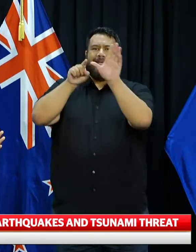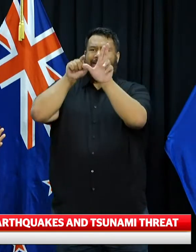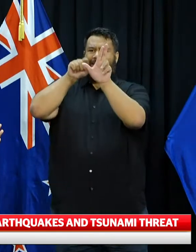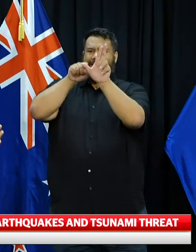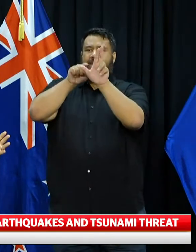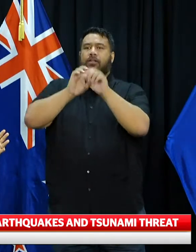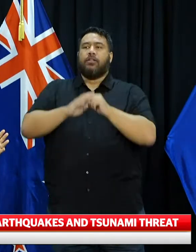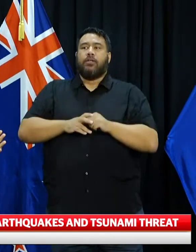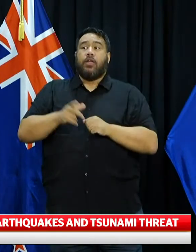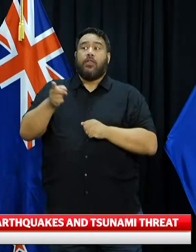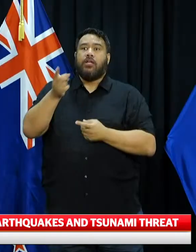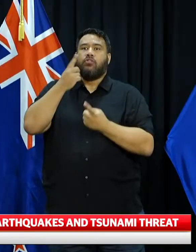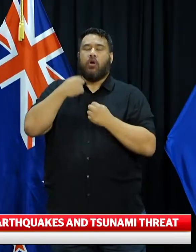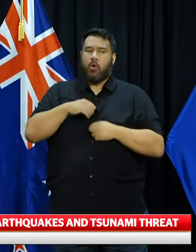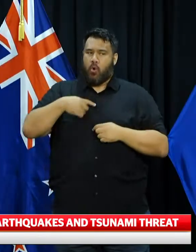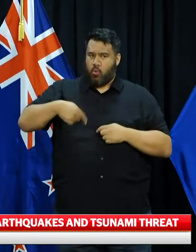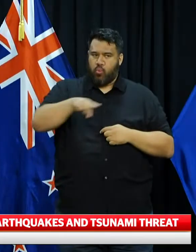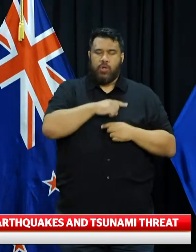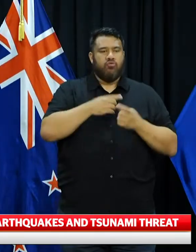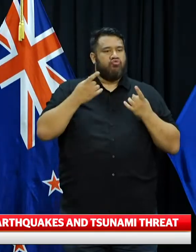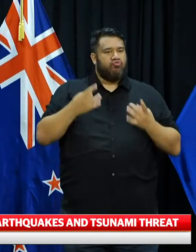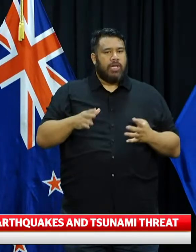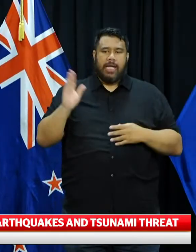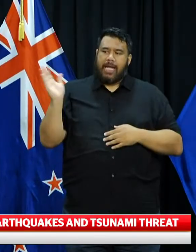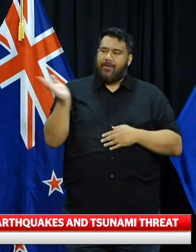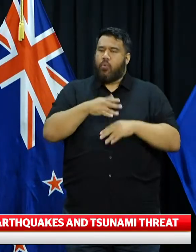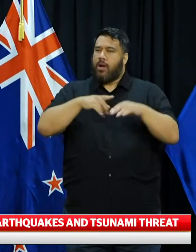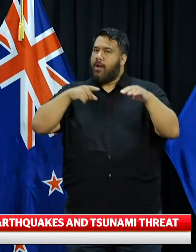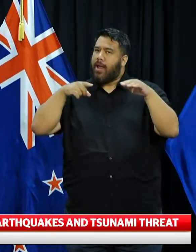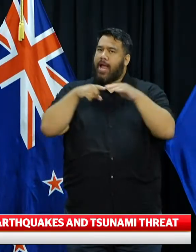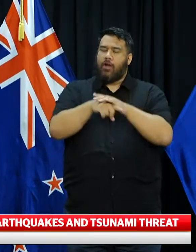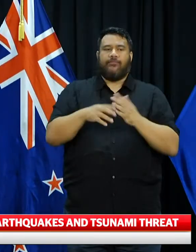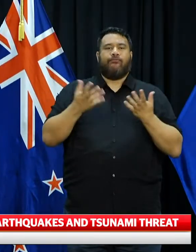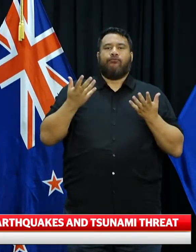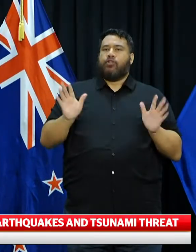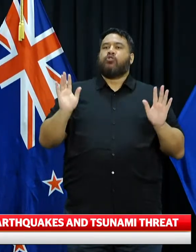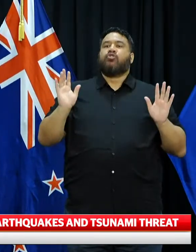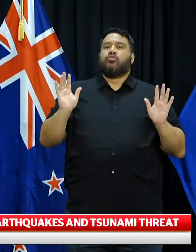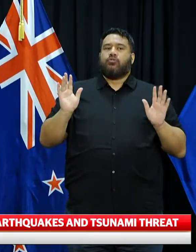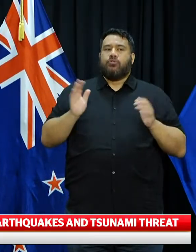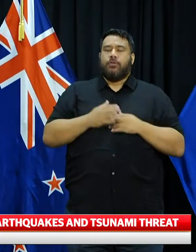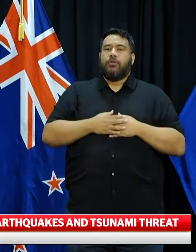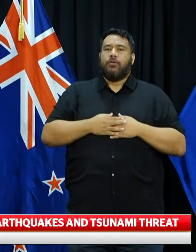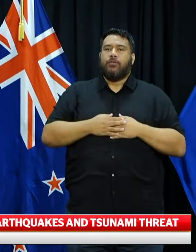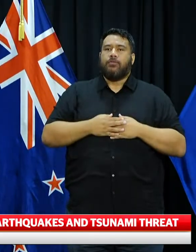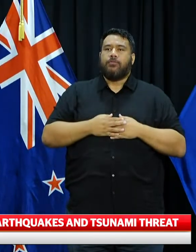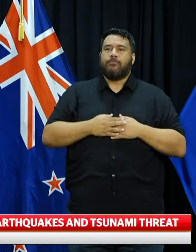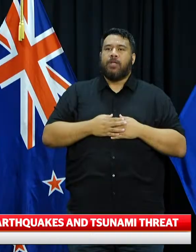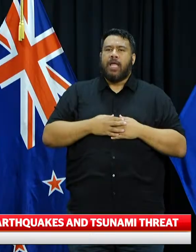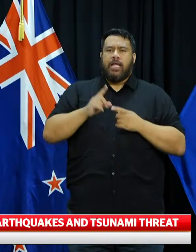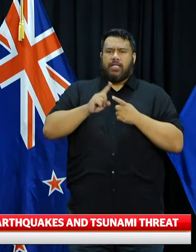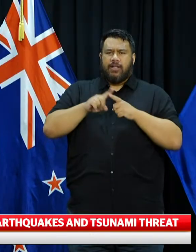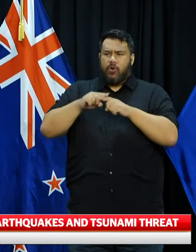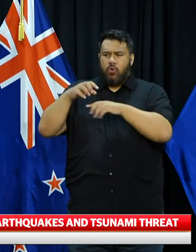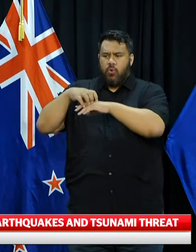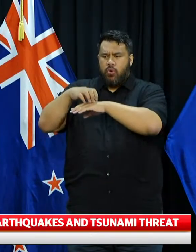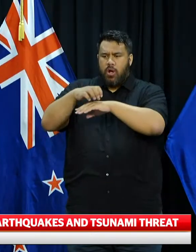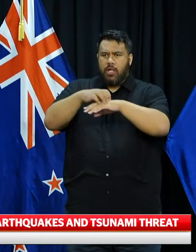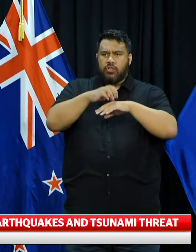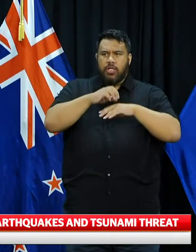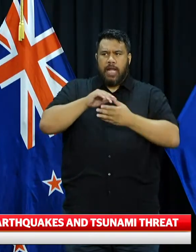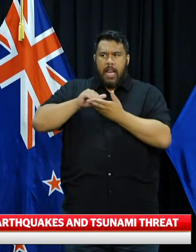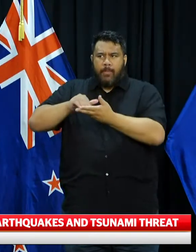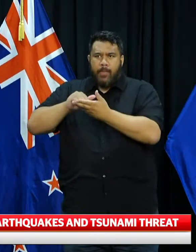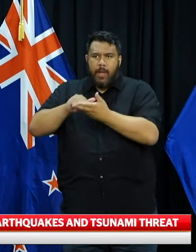that town has now been evacuated with the assistance from many stakeholders, including volunteers, the